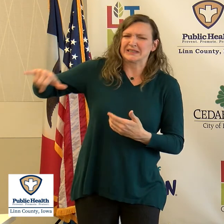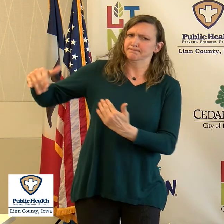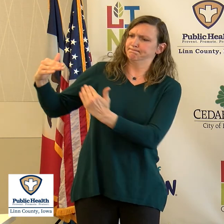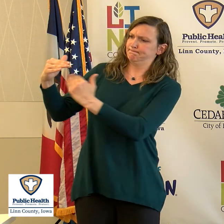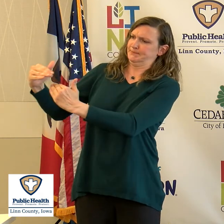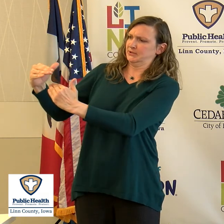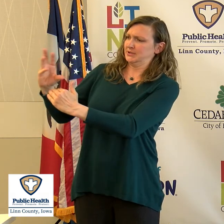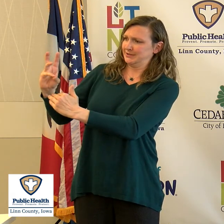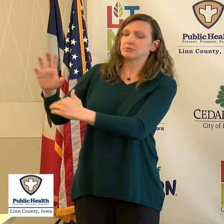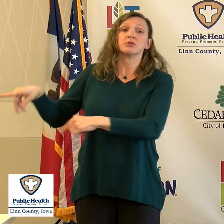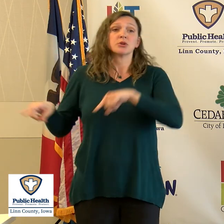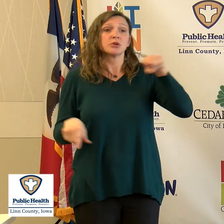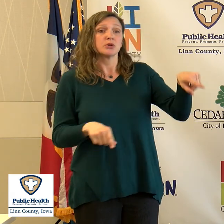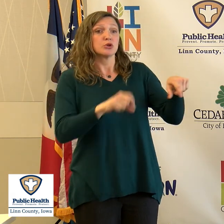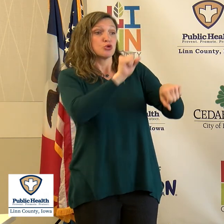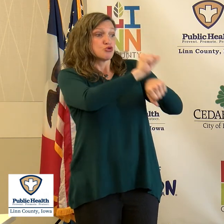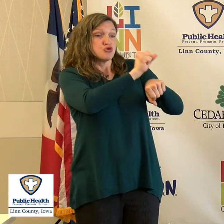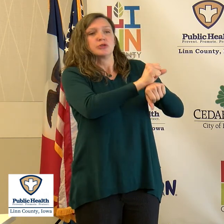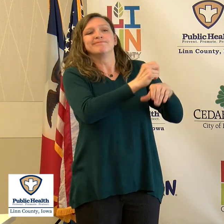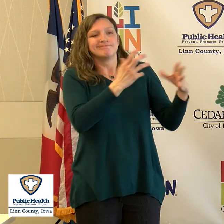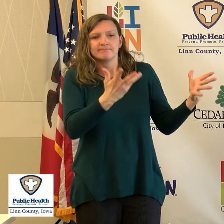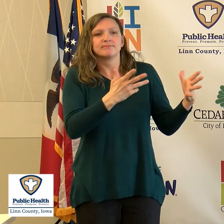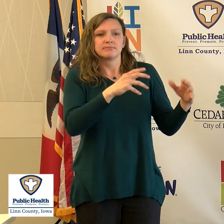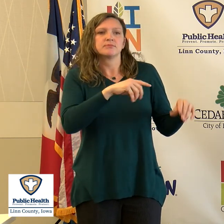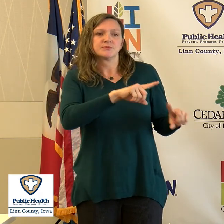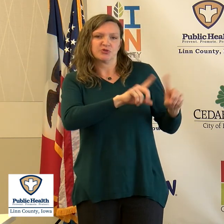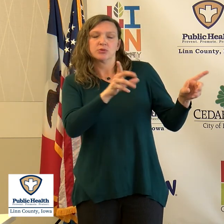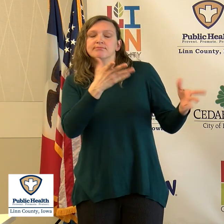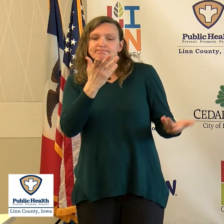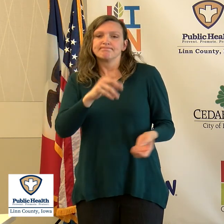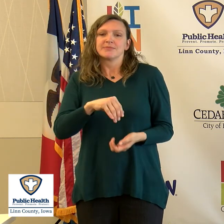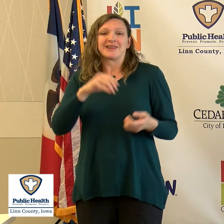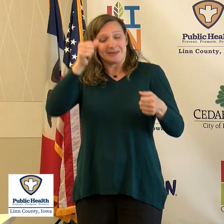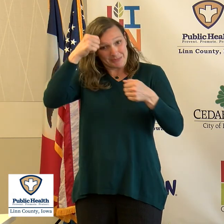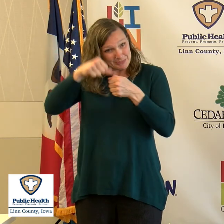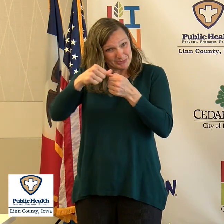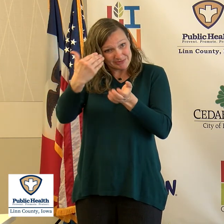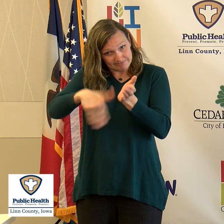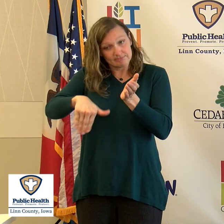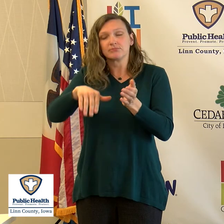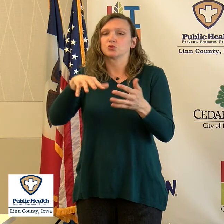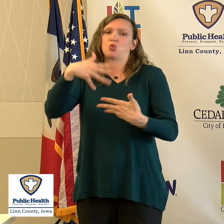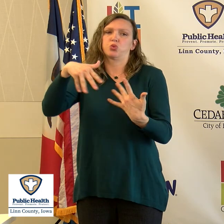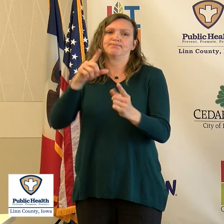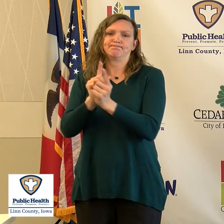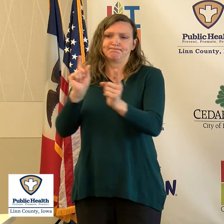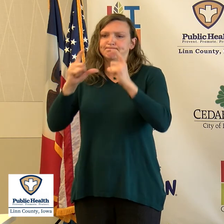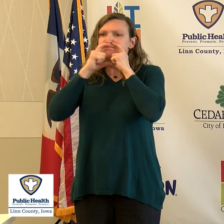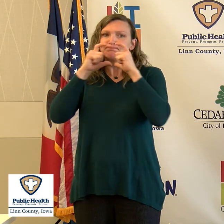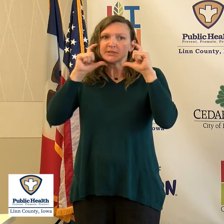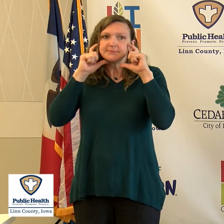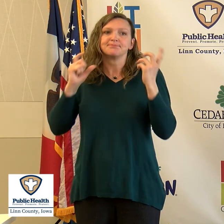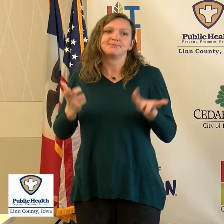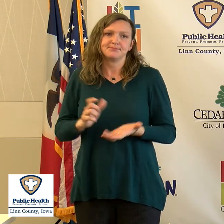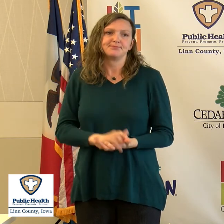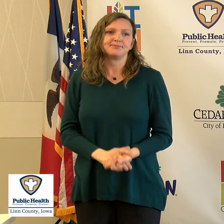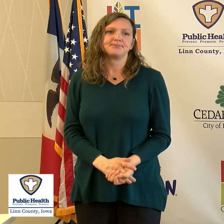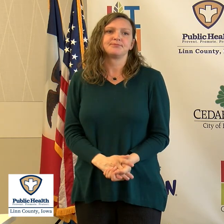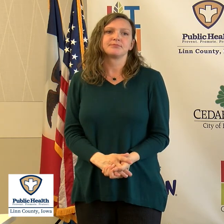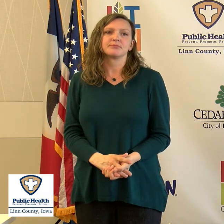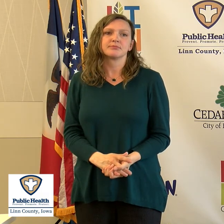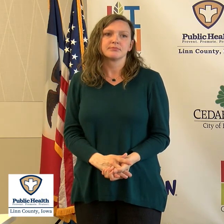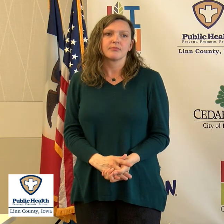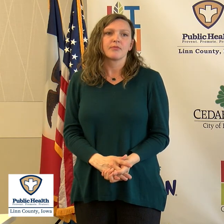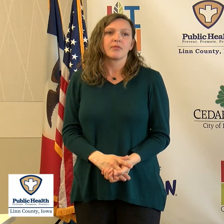things that we've been talking about: social distancing, wearing a mask. The mask, again, is not to protect you, it's to protect